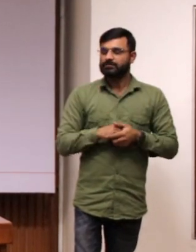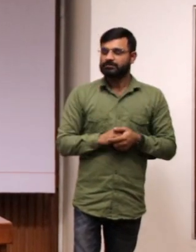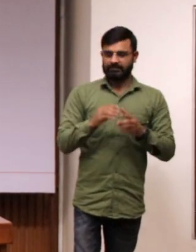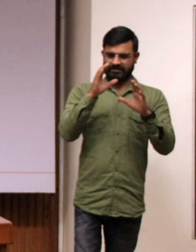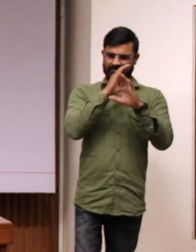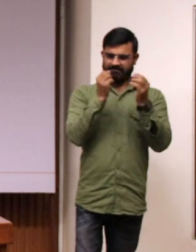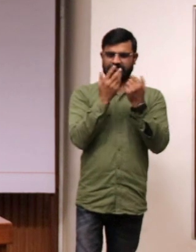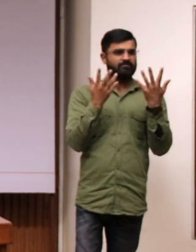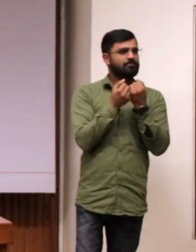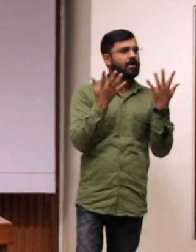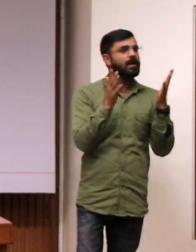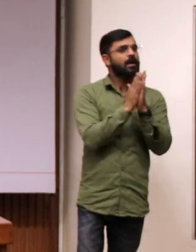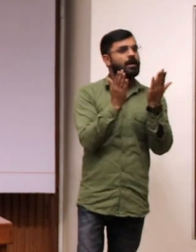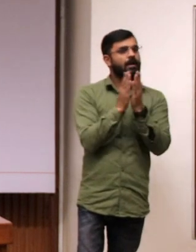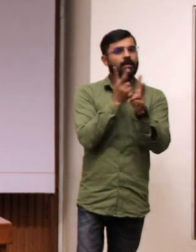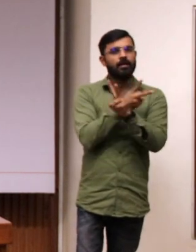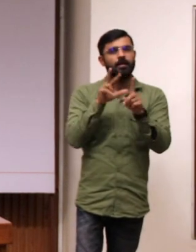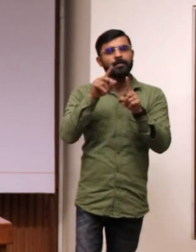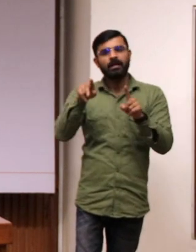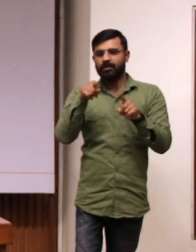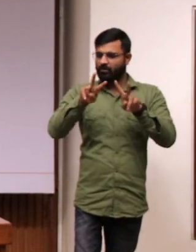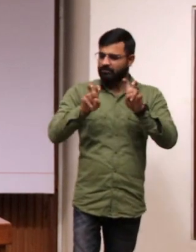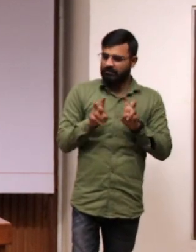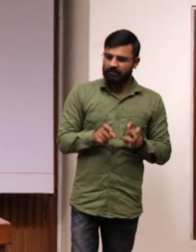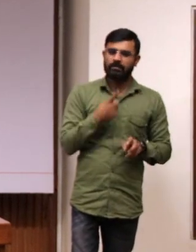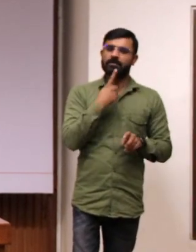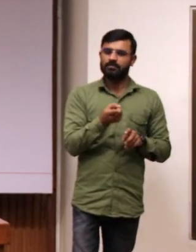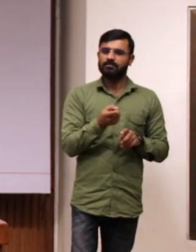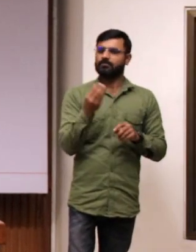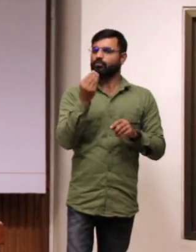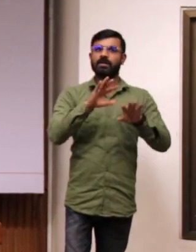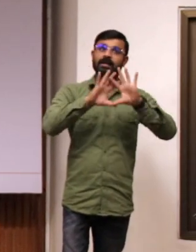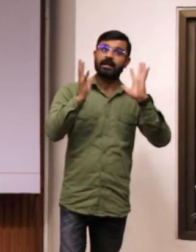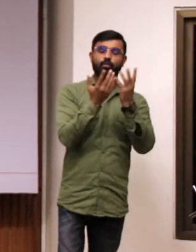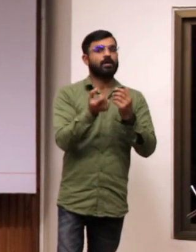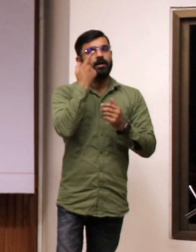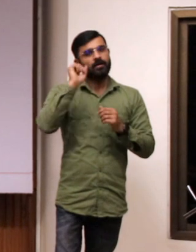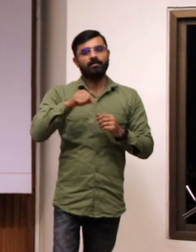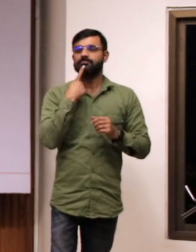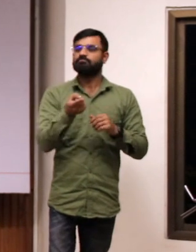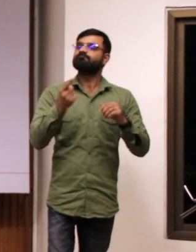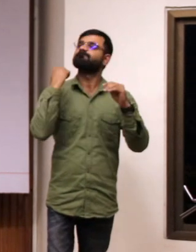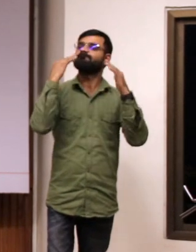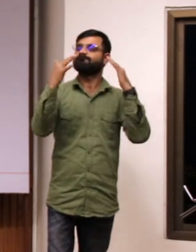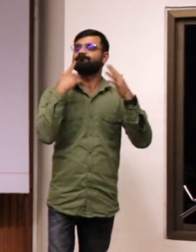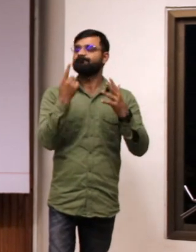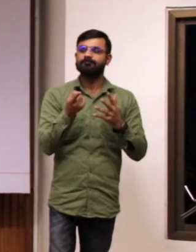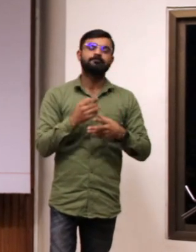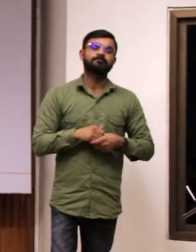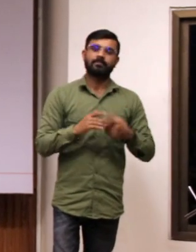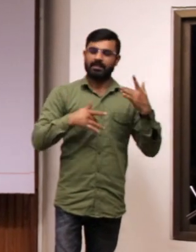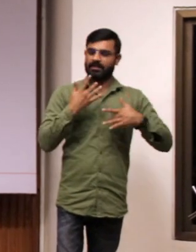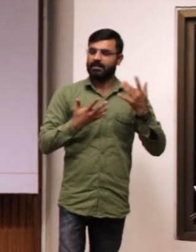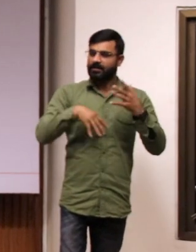more, because we have so many dictionaries. Okay, I say this is my definition, he is my definition. But there is some global understanding what is the forest. But interestingly, when